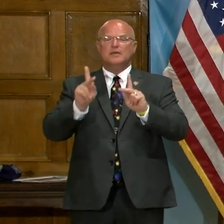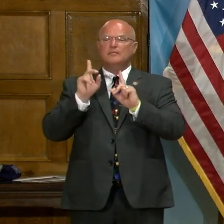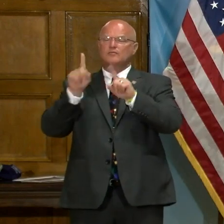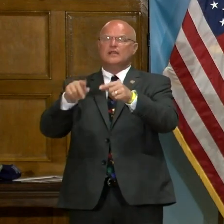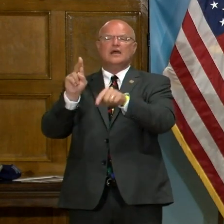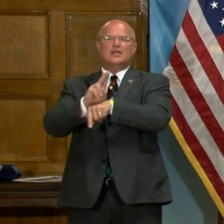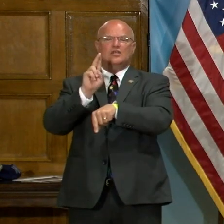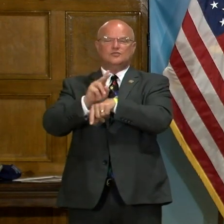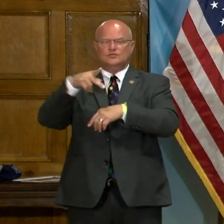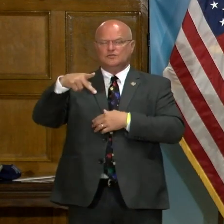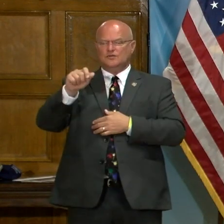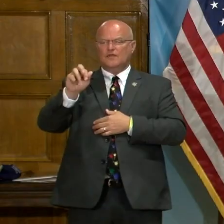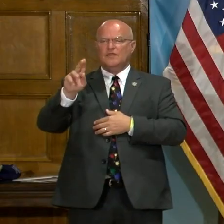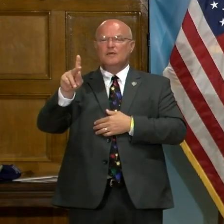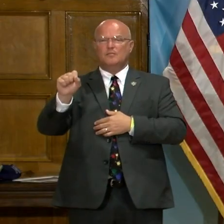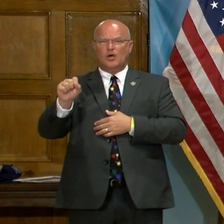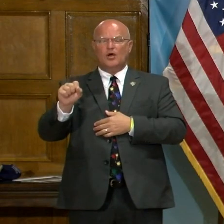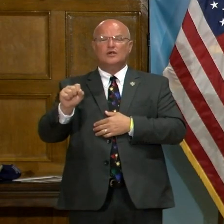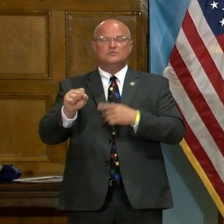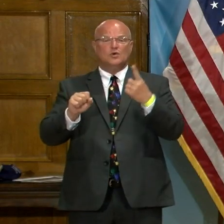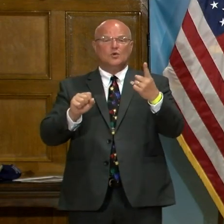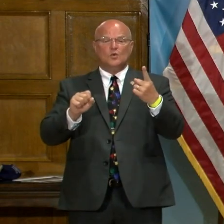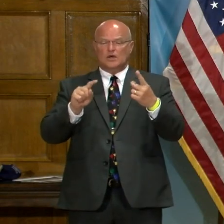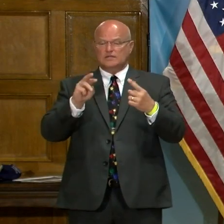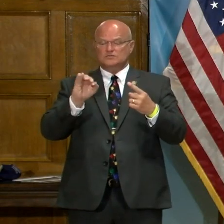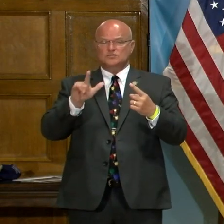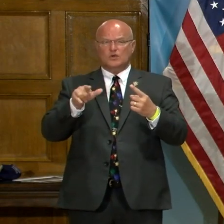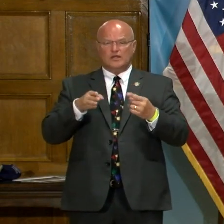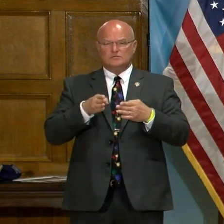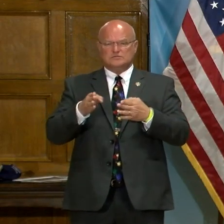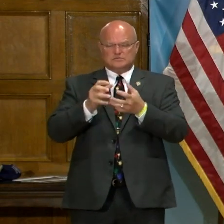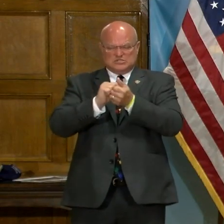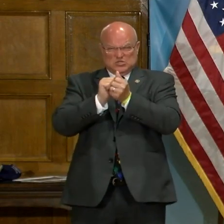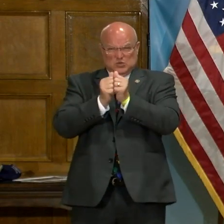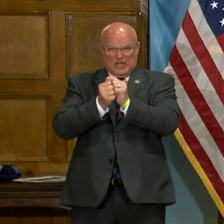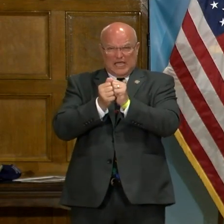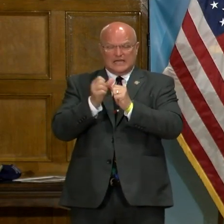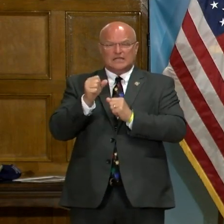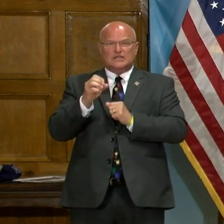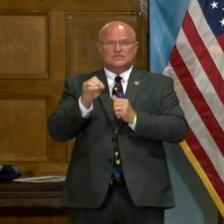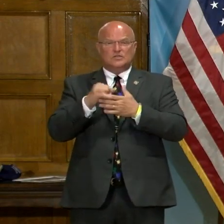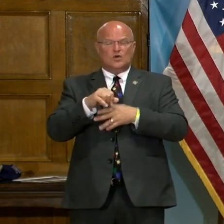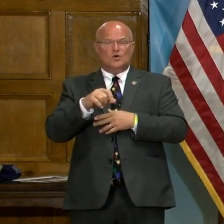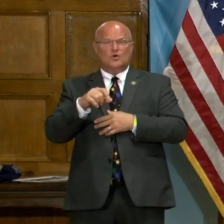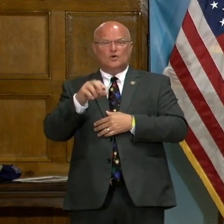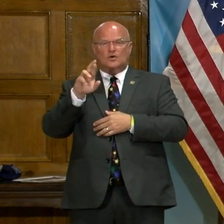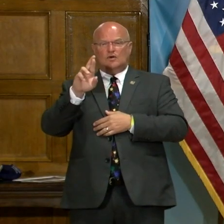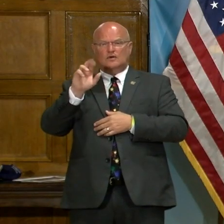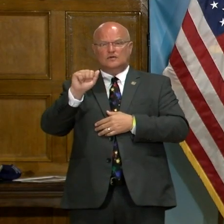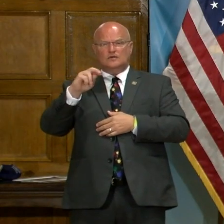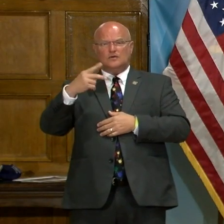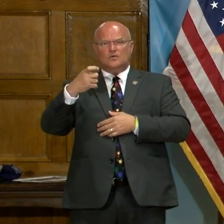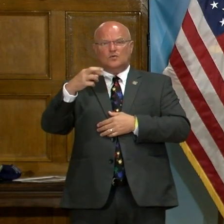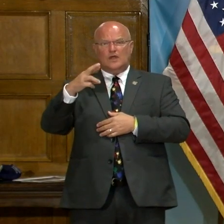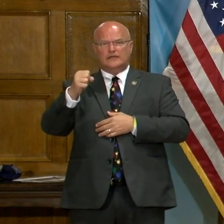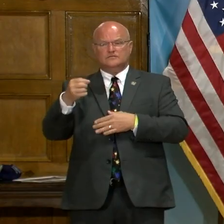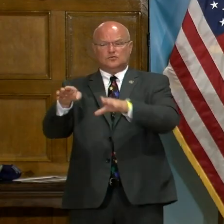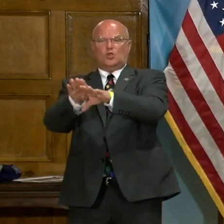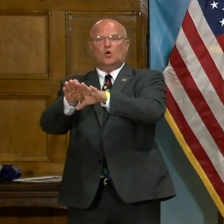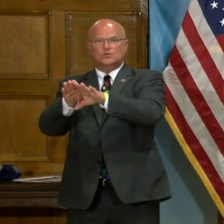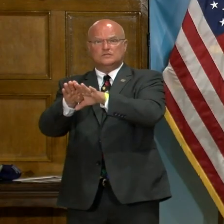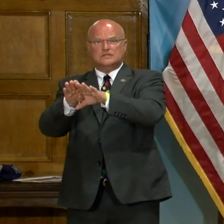and utilized our parks. There was one trail that got a little bit crowded, and so the rangers closed it